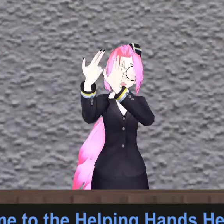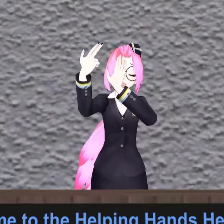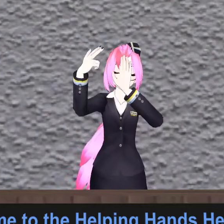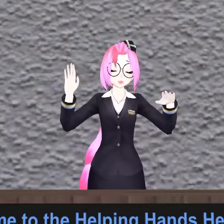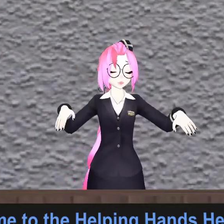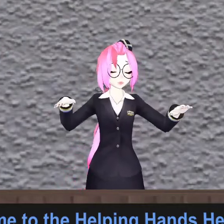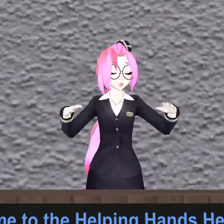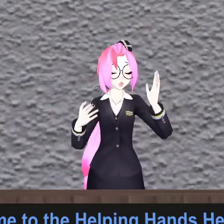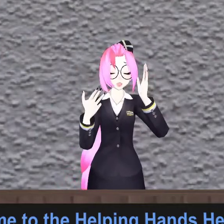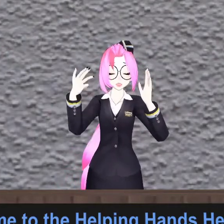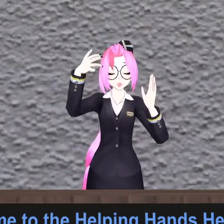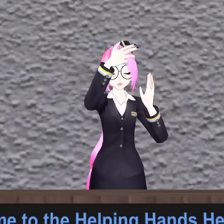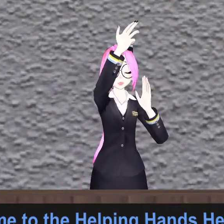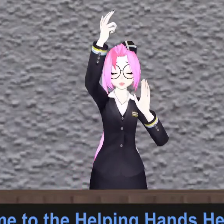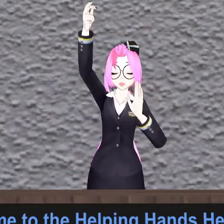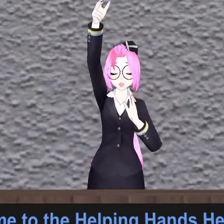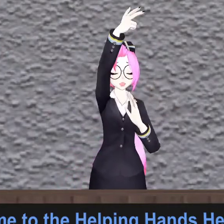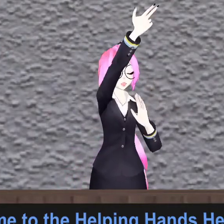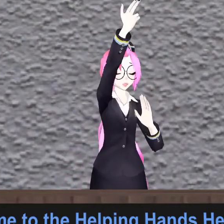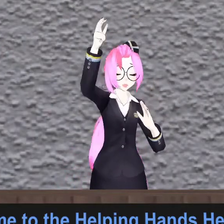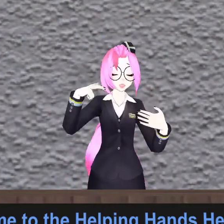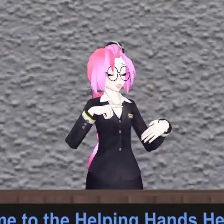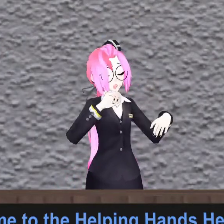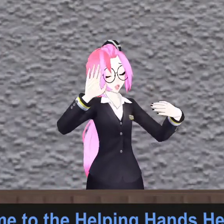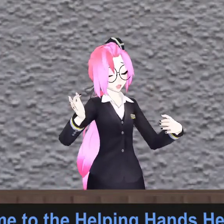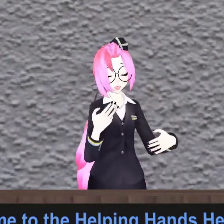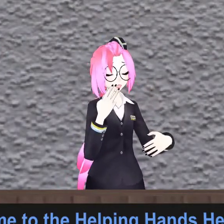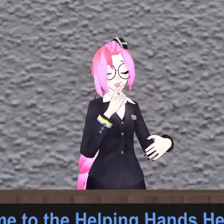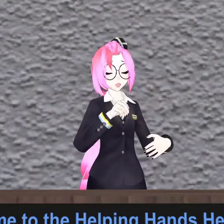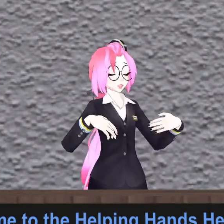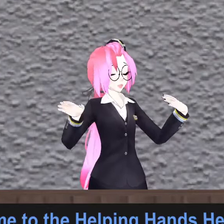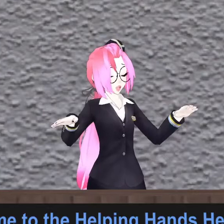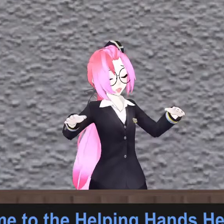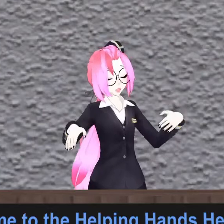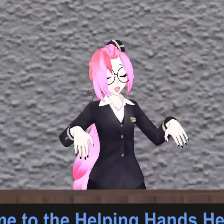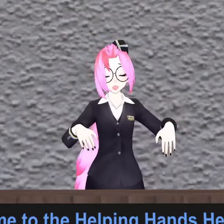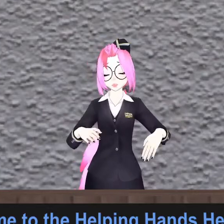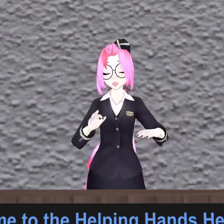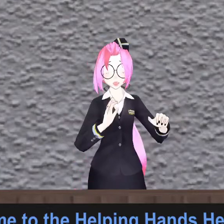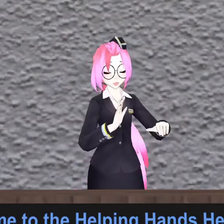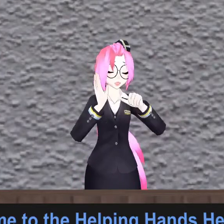and it flew and it was flying around just like this. And I said, wow, I've never seen an elephant fly before. That's pretty